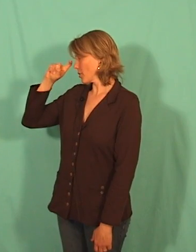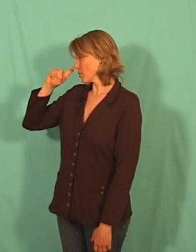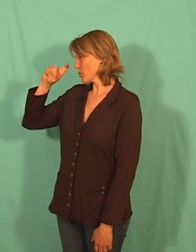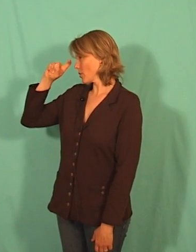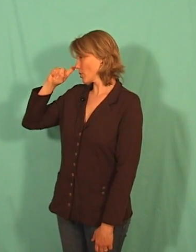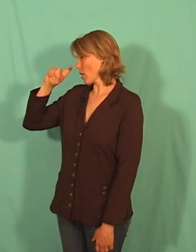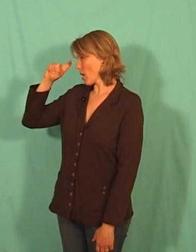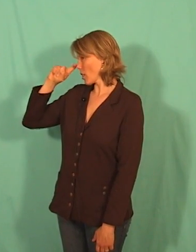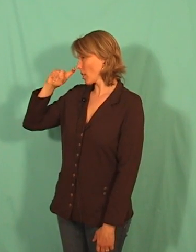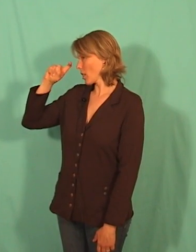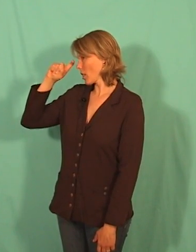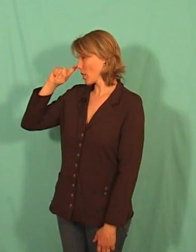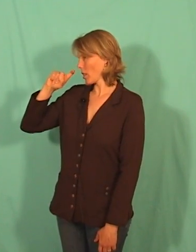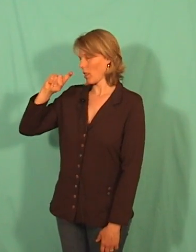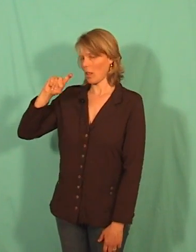nose. Doll.